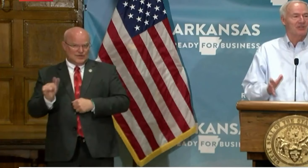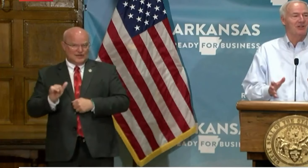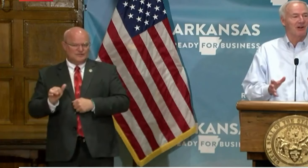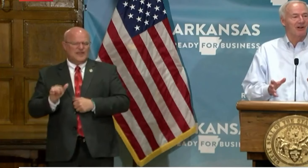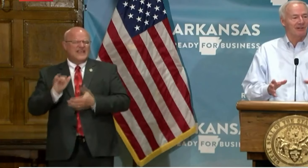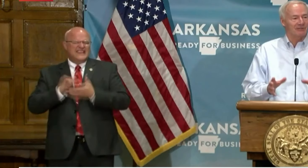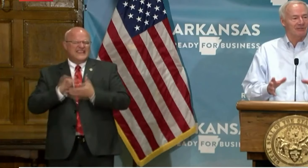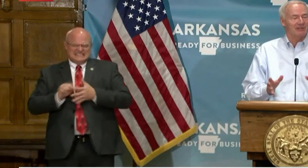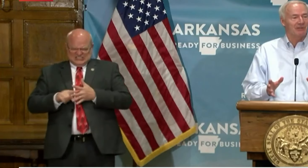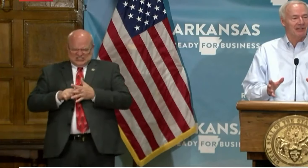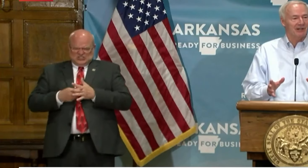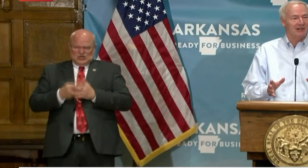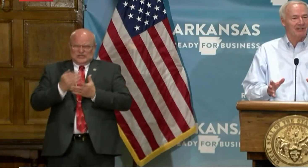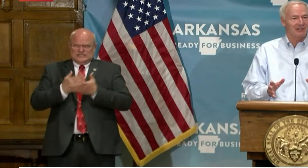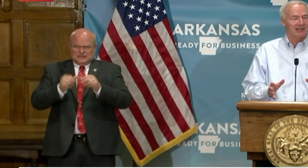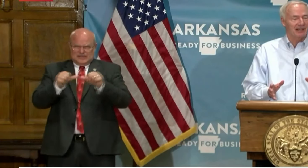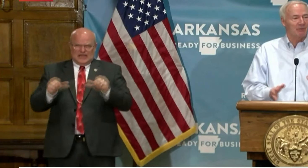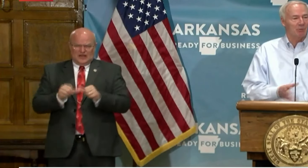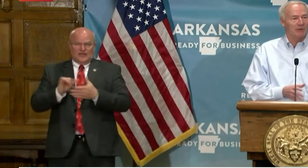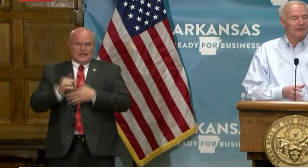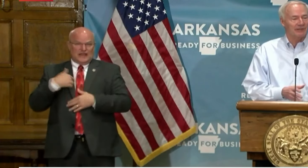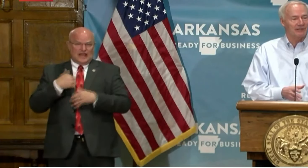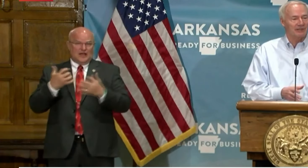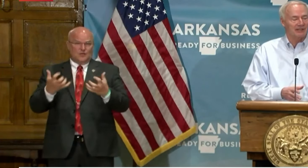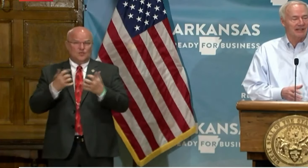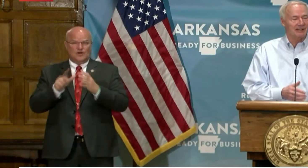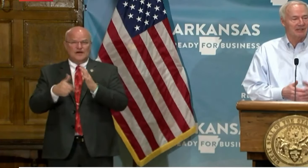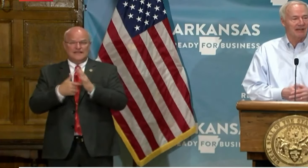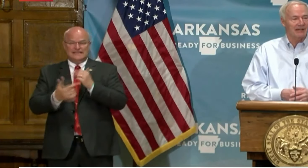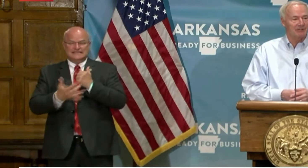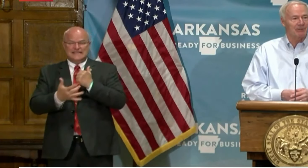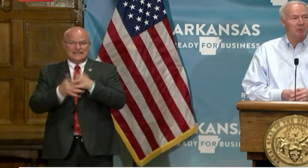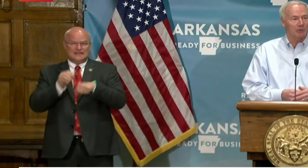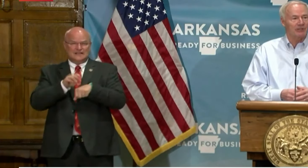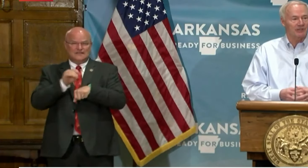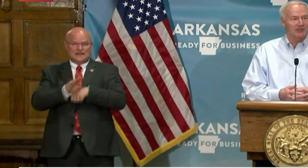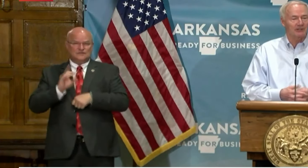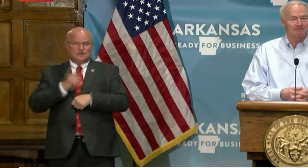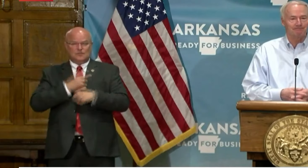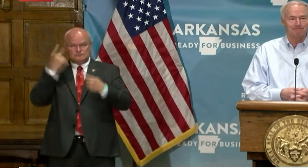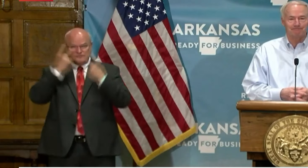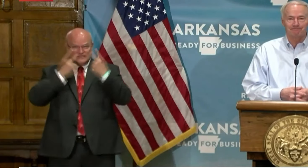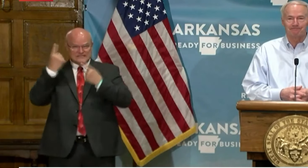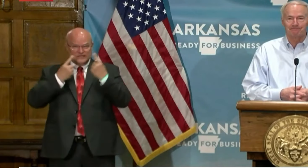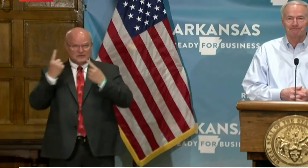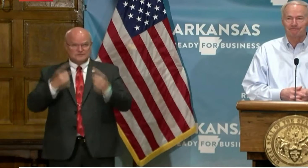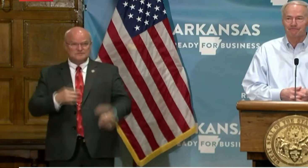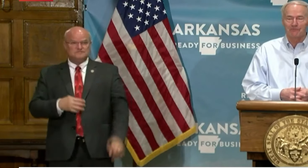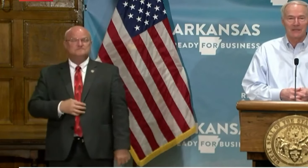that's just a start of some of the areas that I would want this technical advisory board to consider.